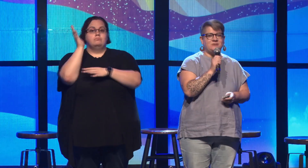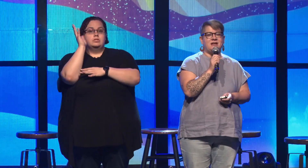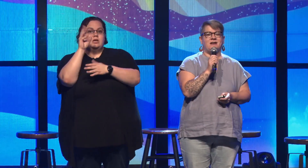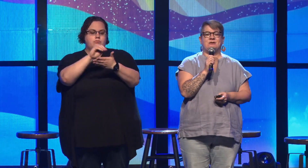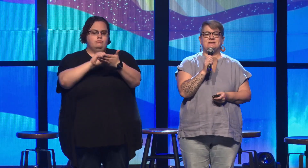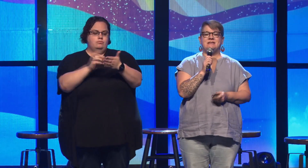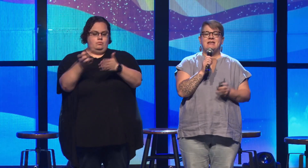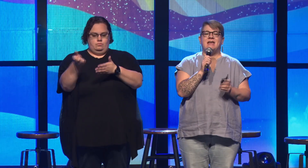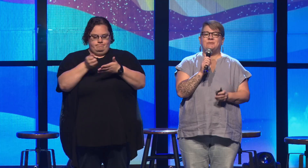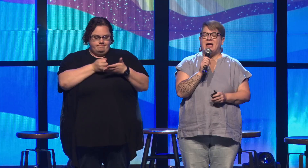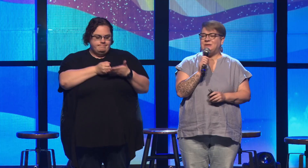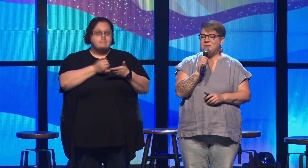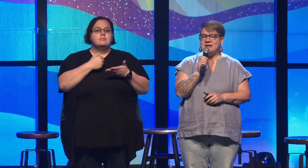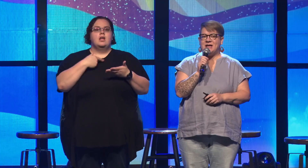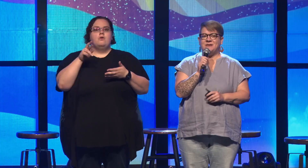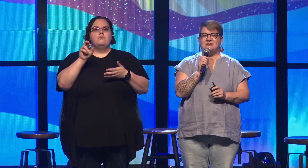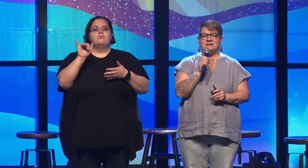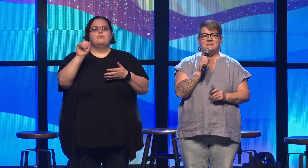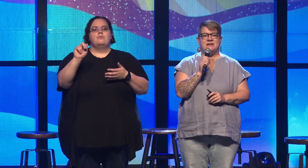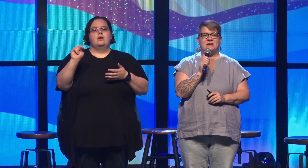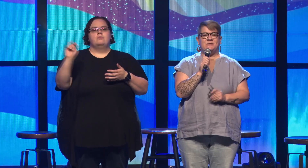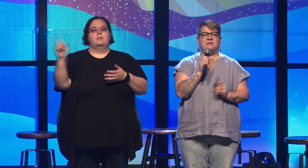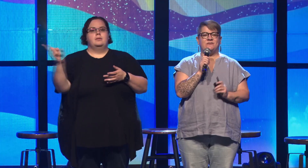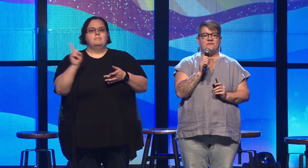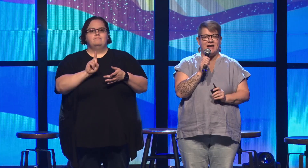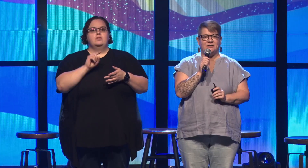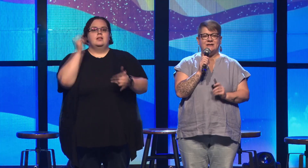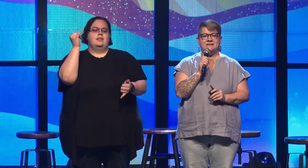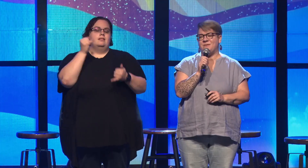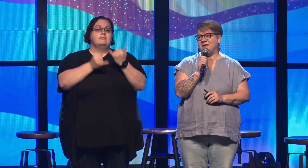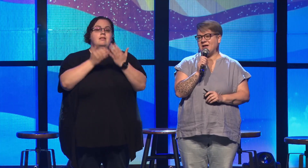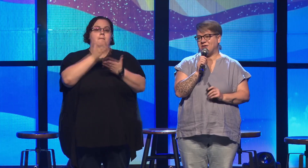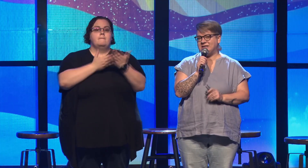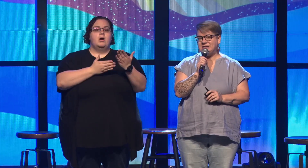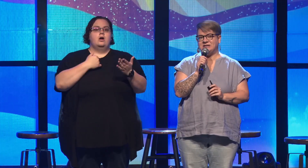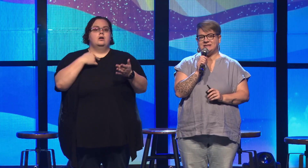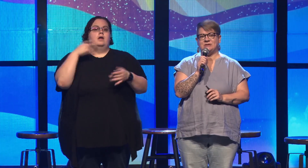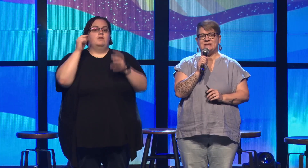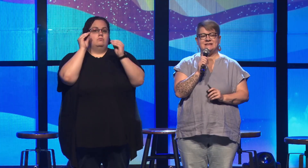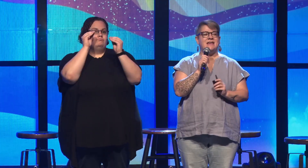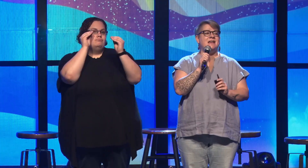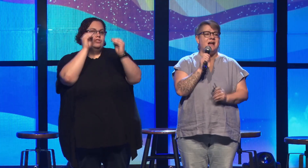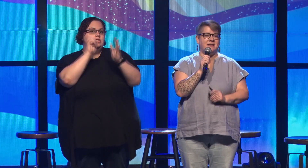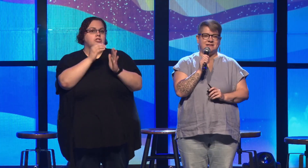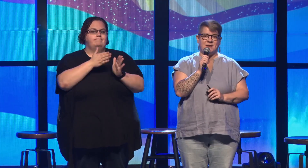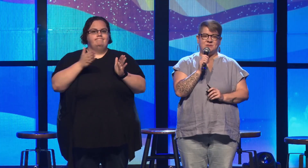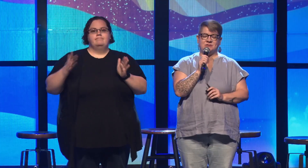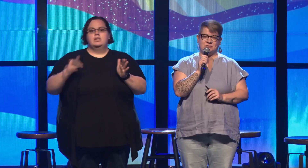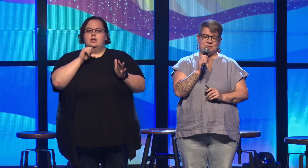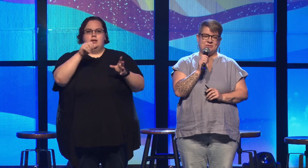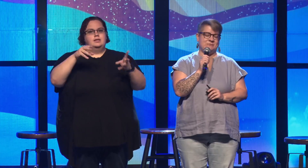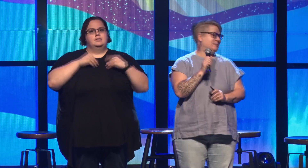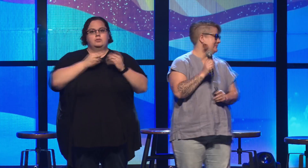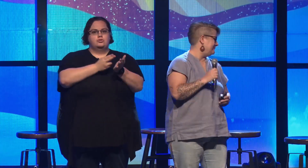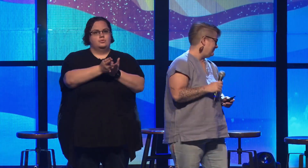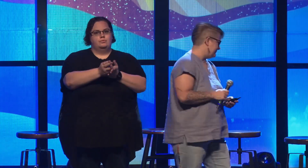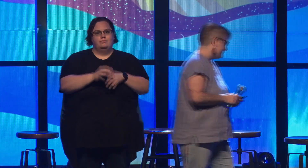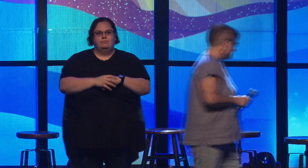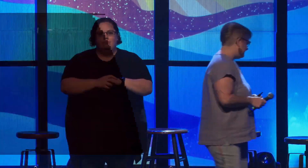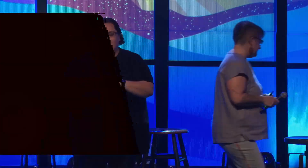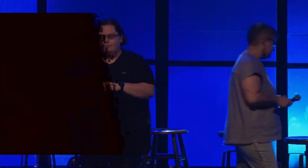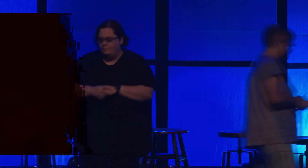grab those talk notes, and Ryan will be up in just a minute with the final installment of our teaching series, Unacceptable Truth.